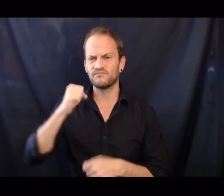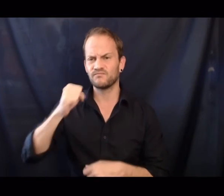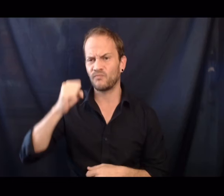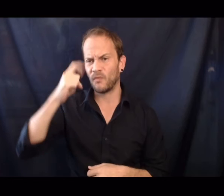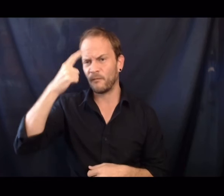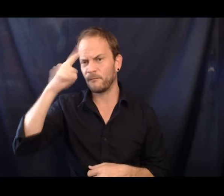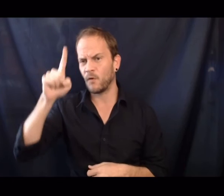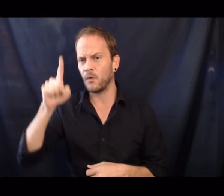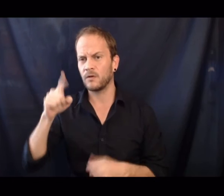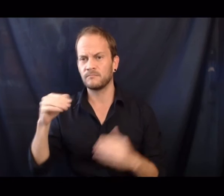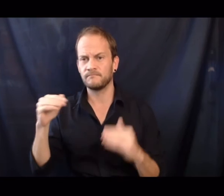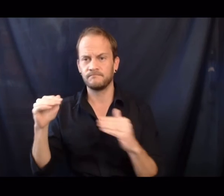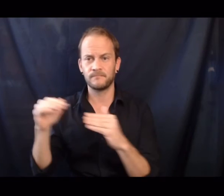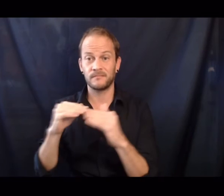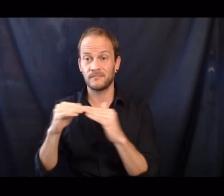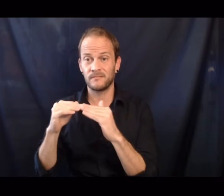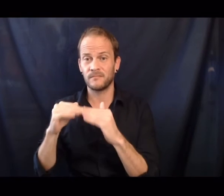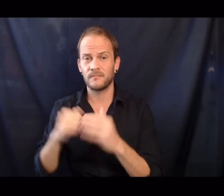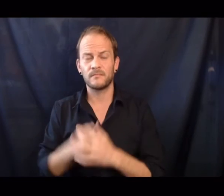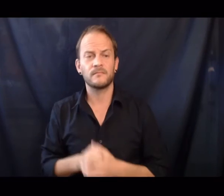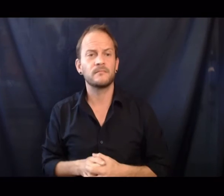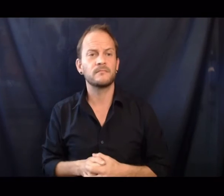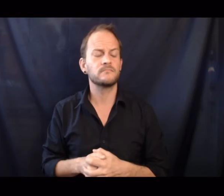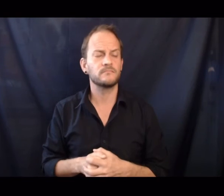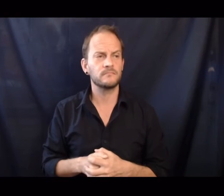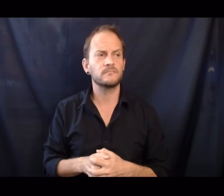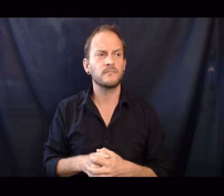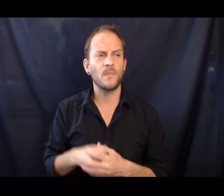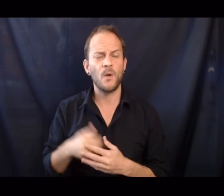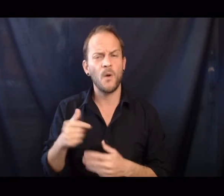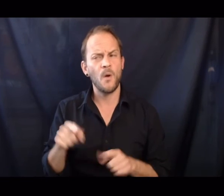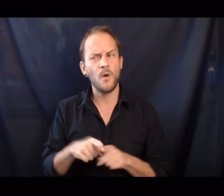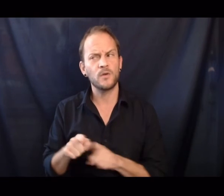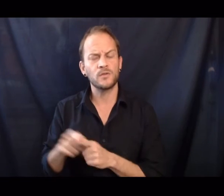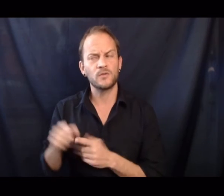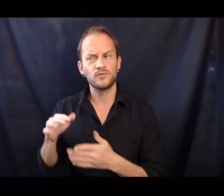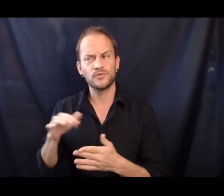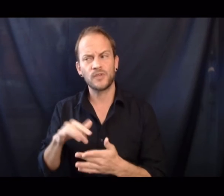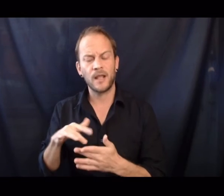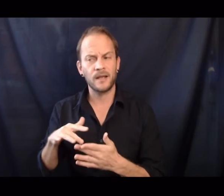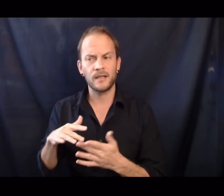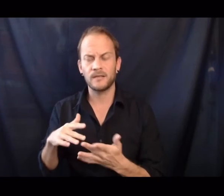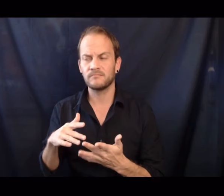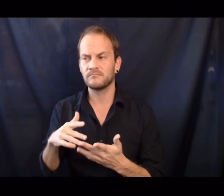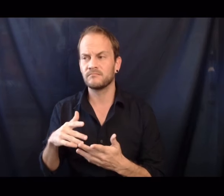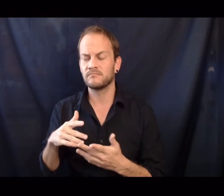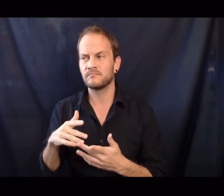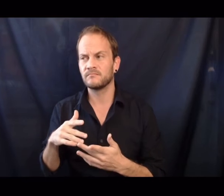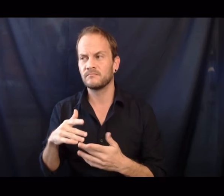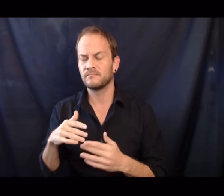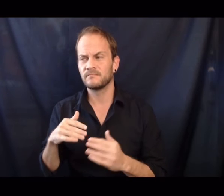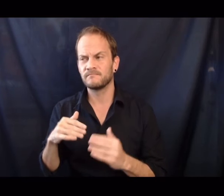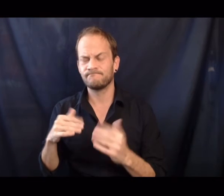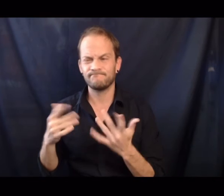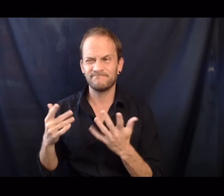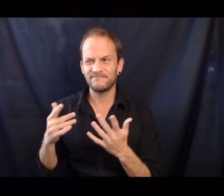Also, we studied interpreting equality, the 3 different tests that the Supreme Court uses